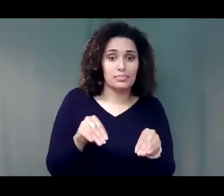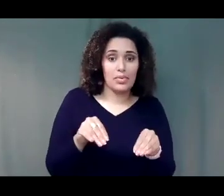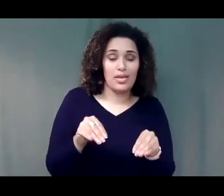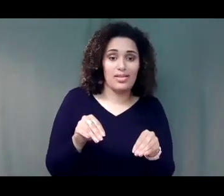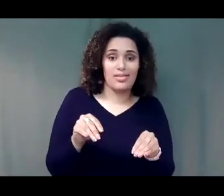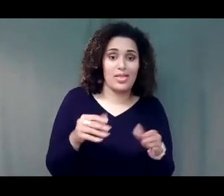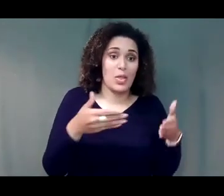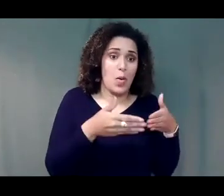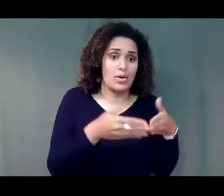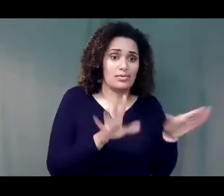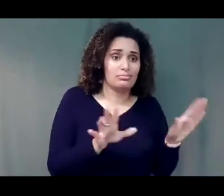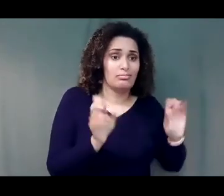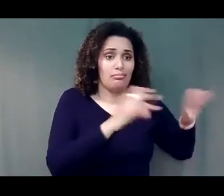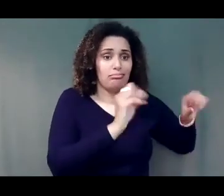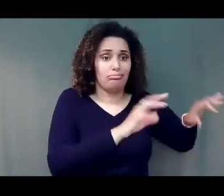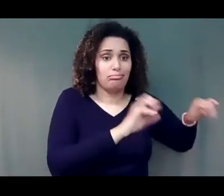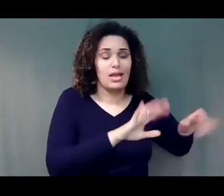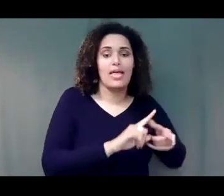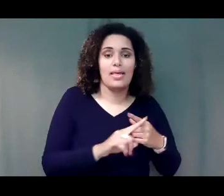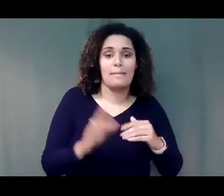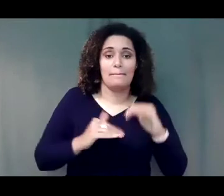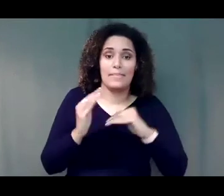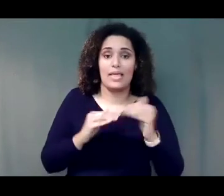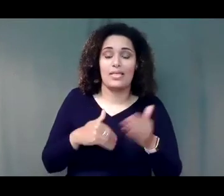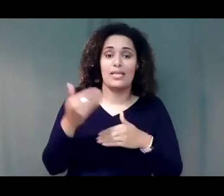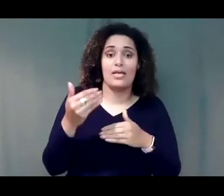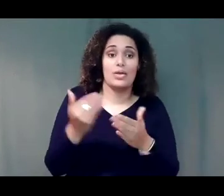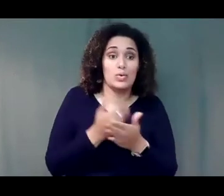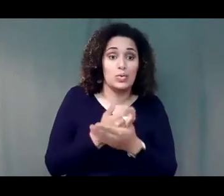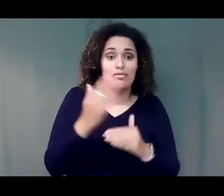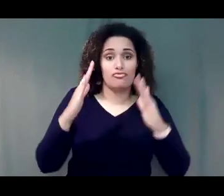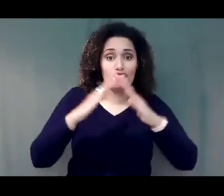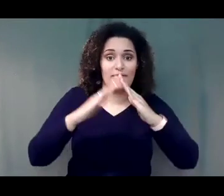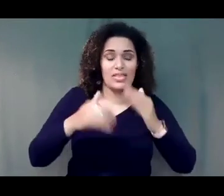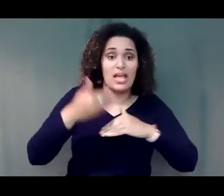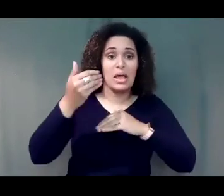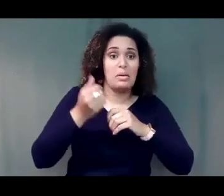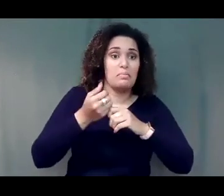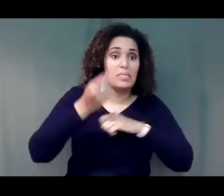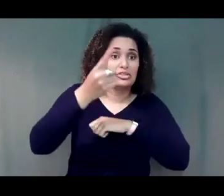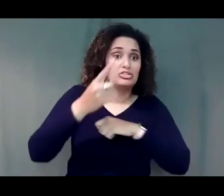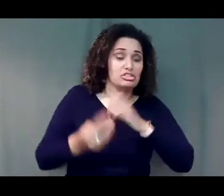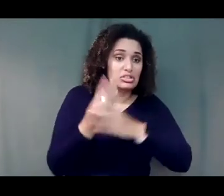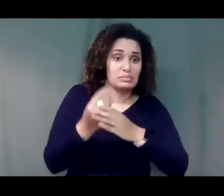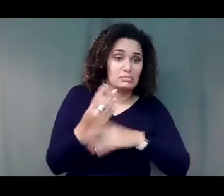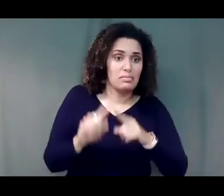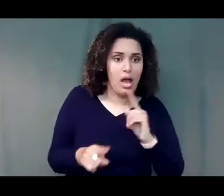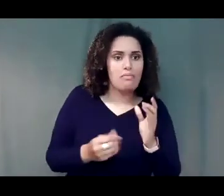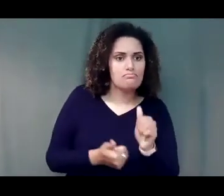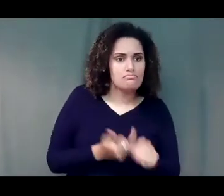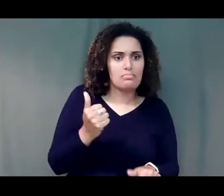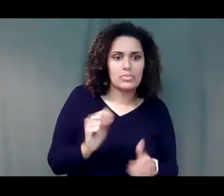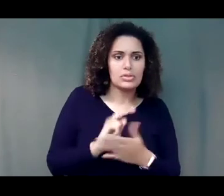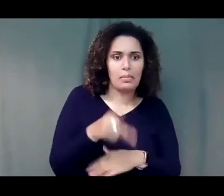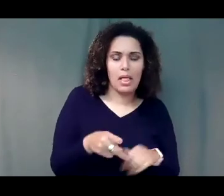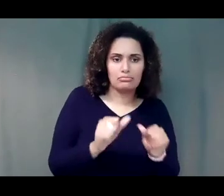corner. And then when we built the new roof, but it was the next spring before we put them back on, and most of them were fine. It's amazing. They're